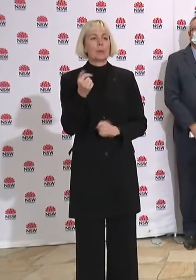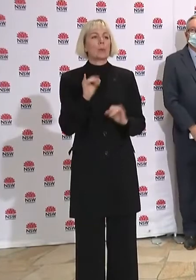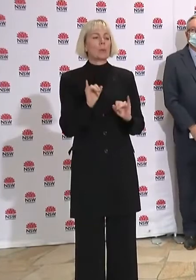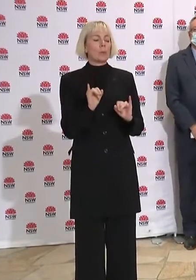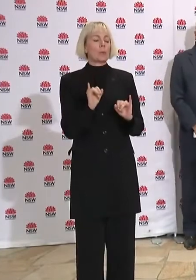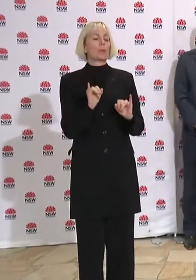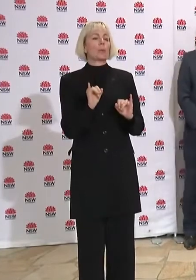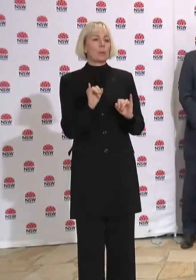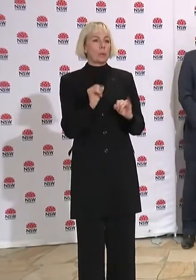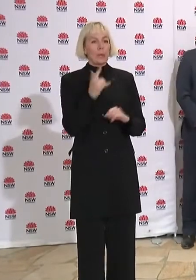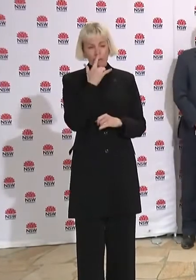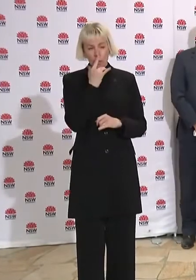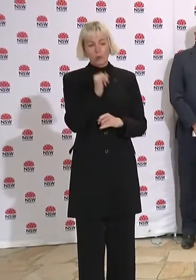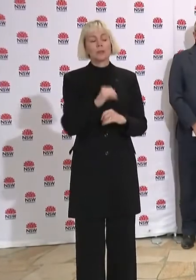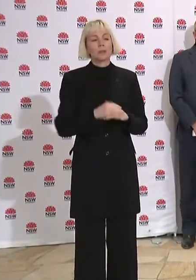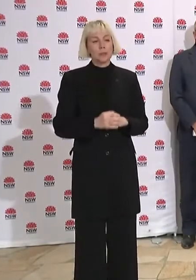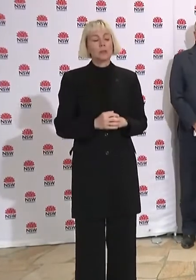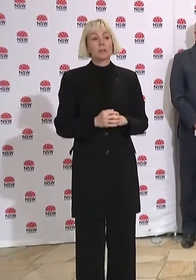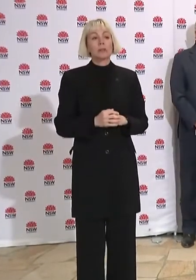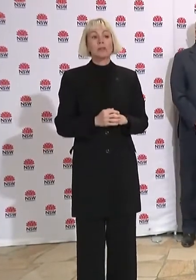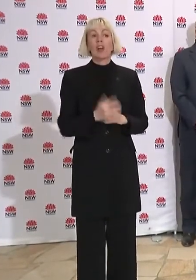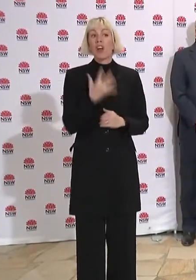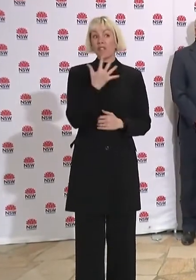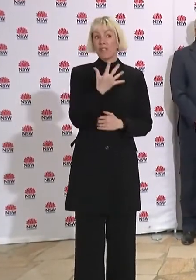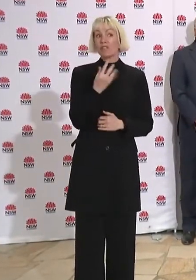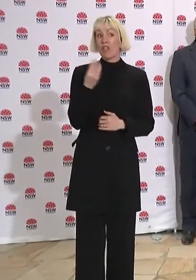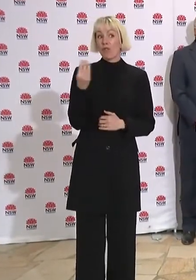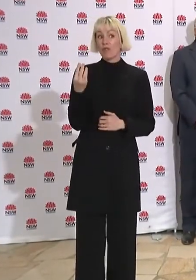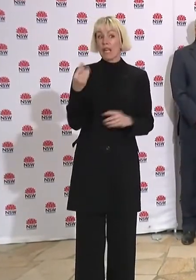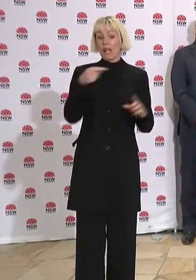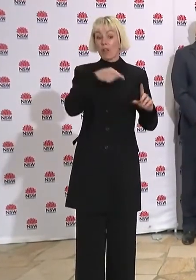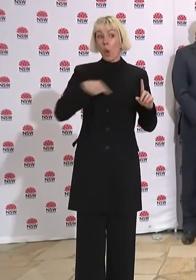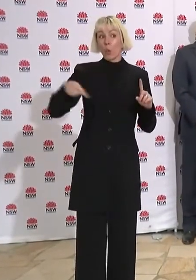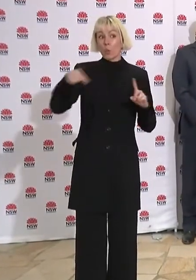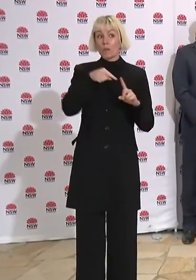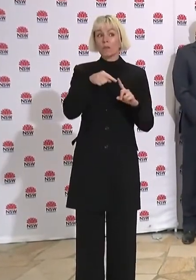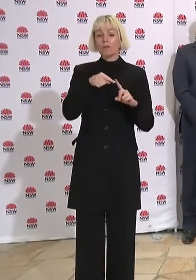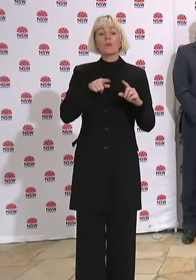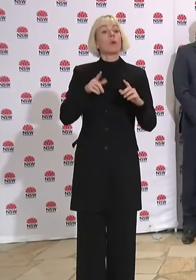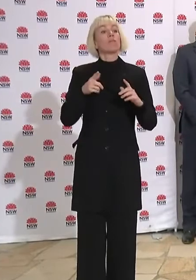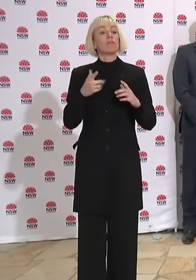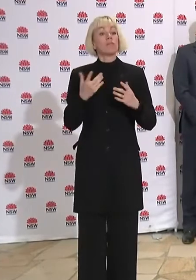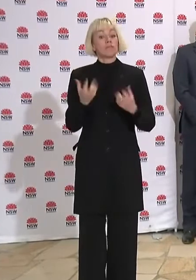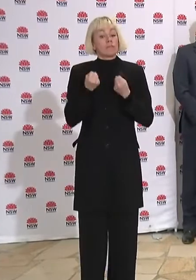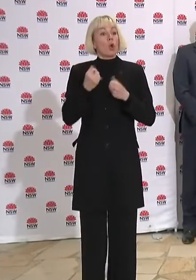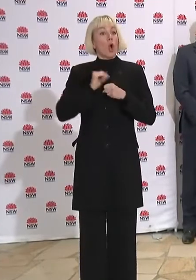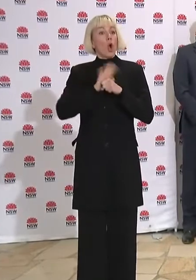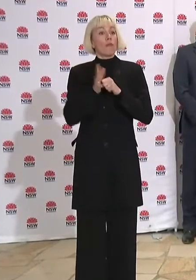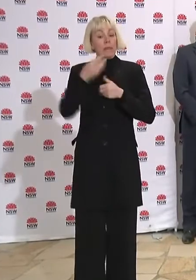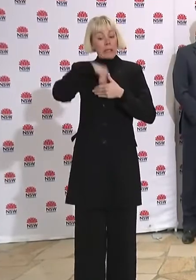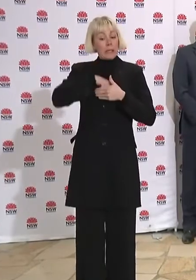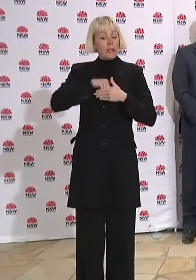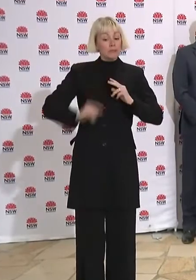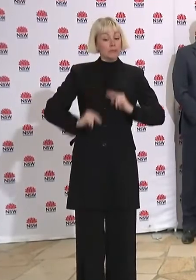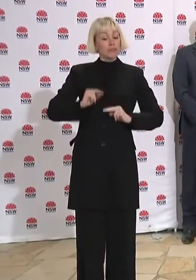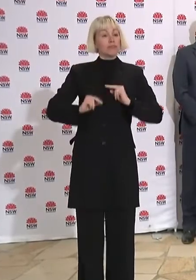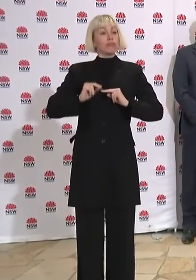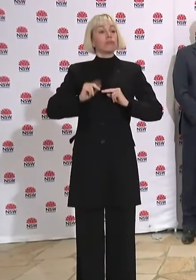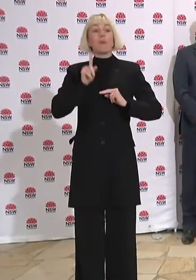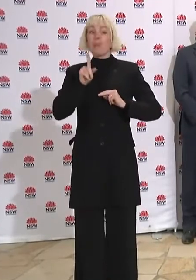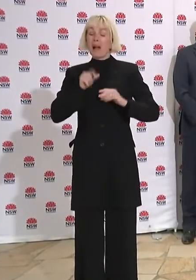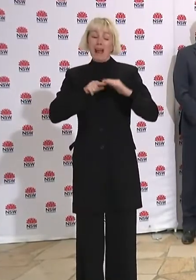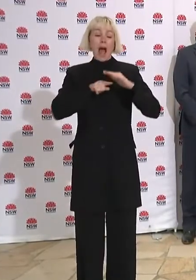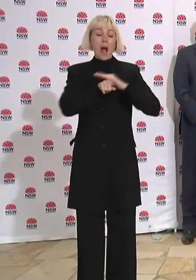and unfortunately 53 of those cases were infectious in the community. There is no doubt